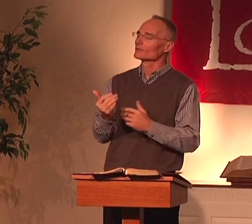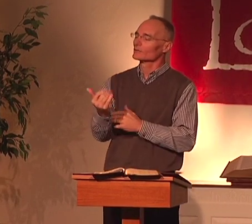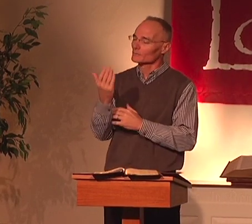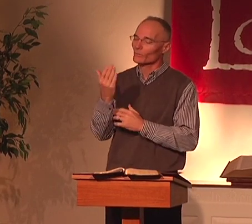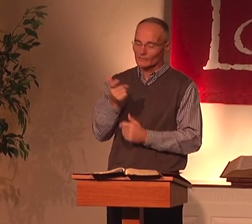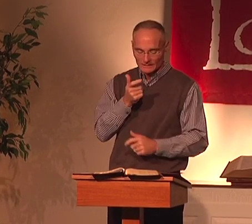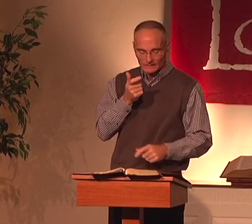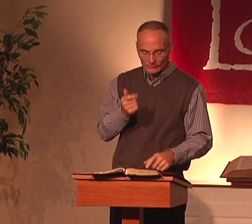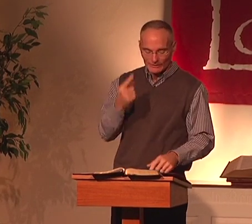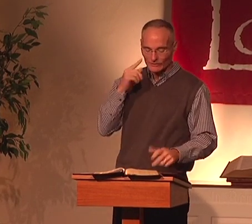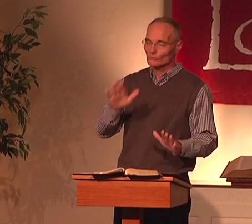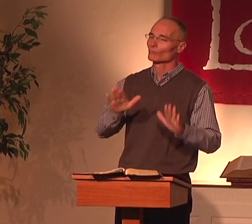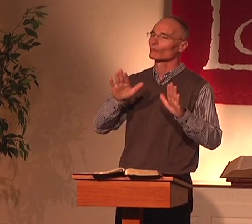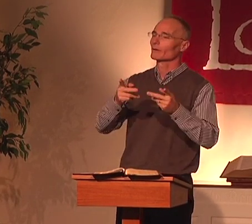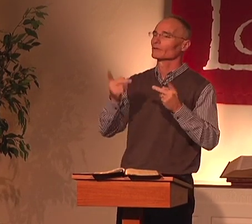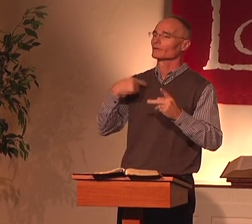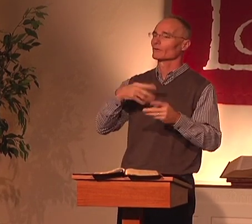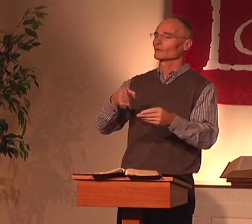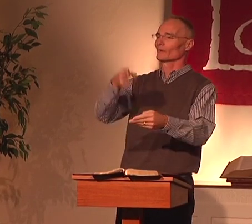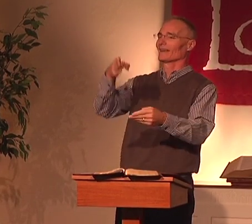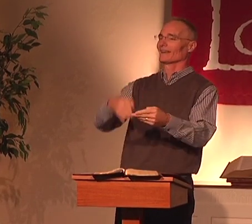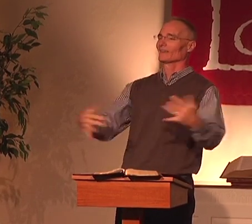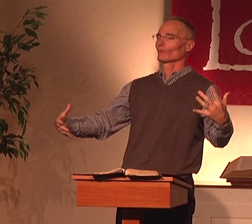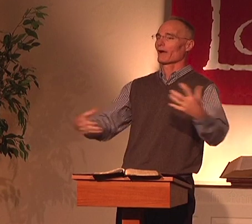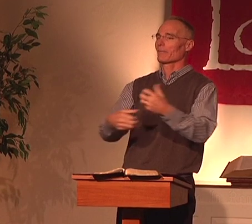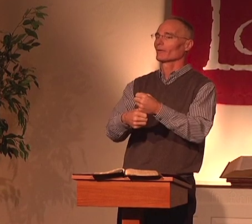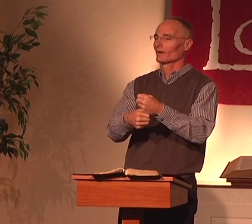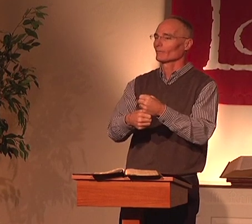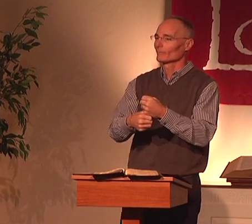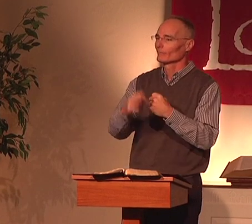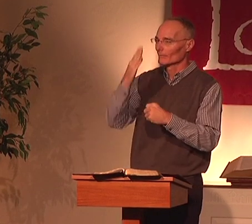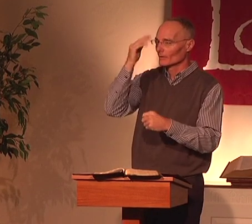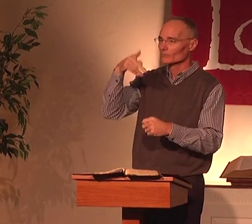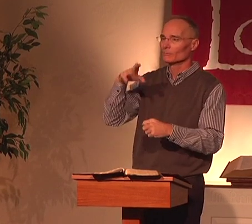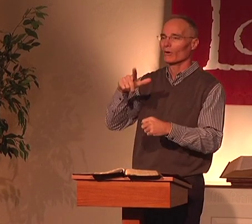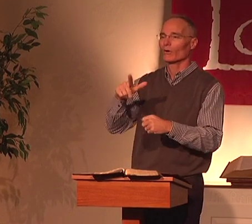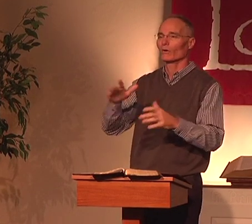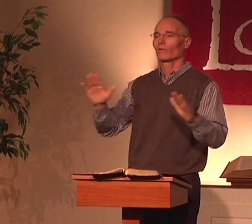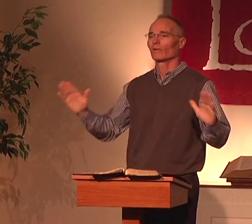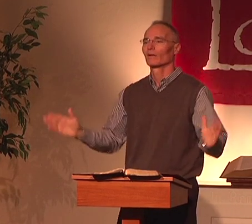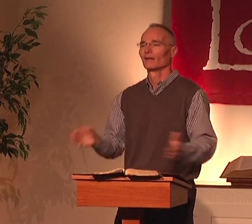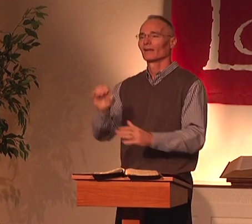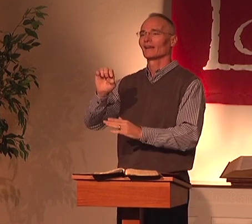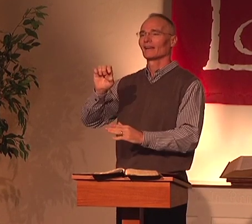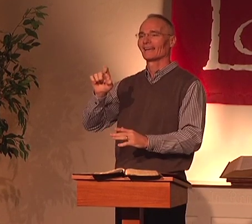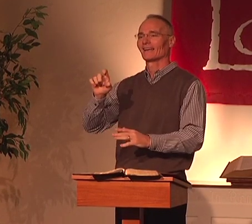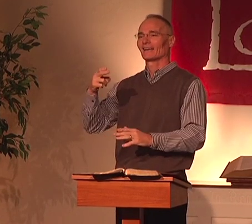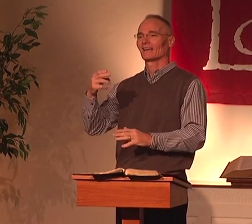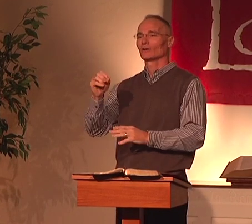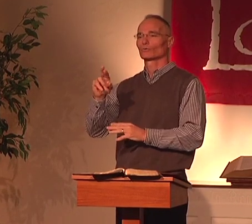The passage this morning Is really interesting I think it's a great place To end and wrap up Because Paul is